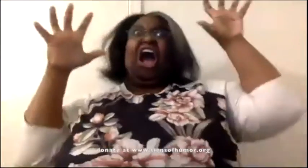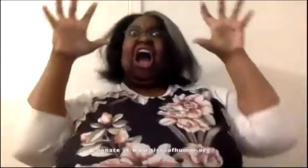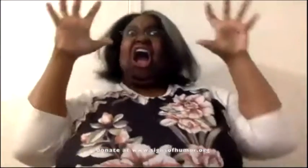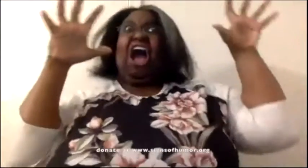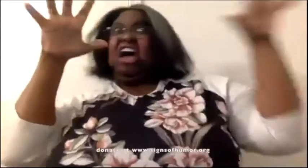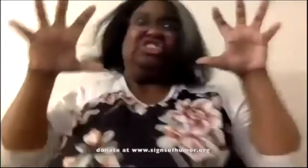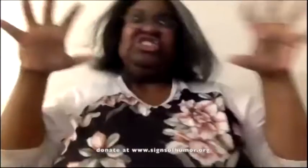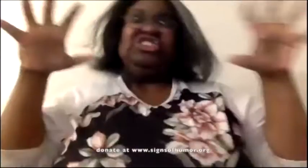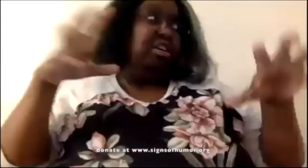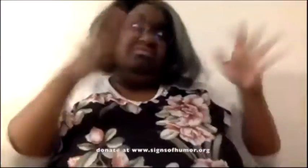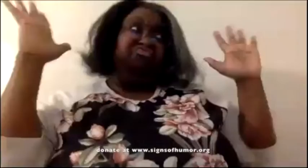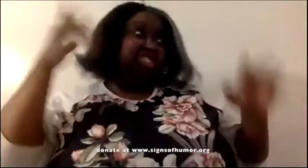are real dangerous, okay?